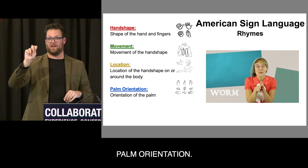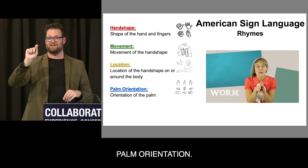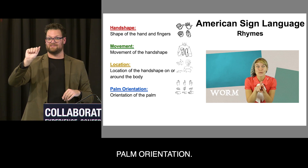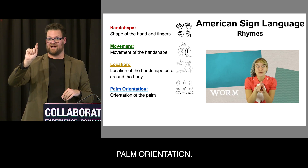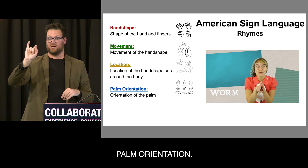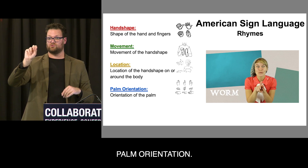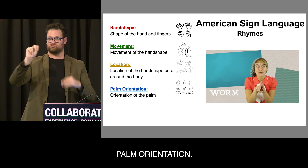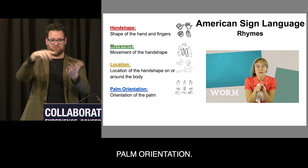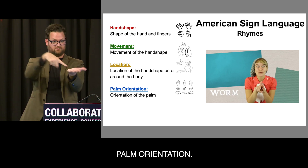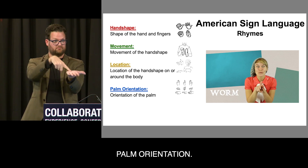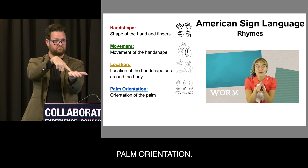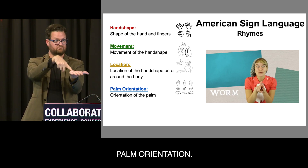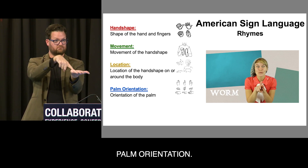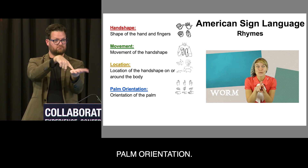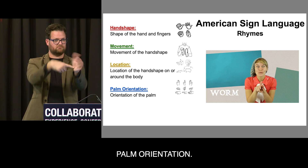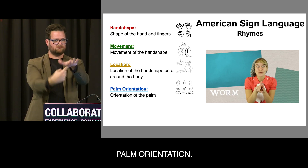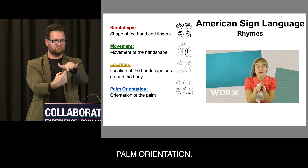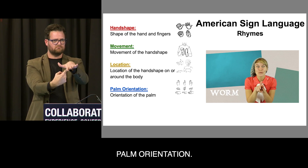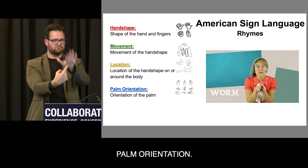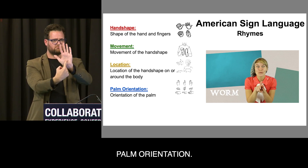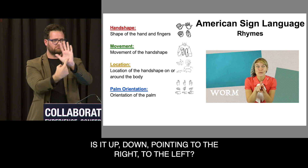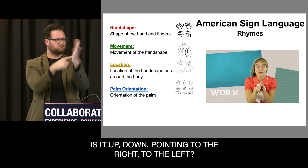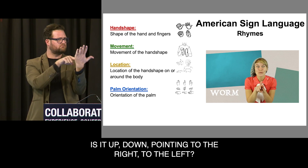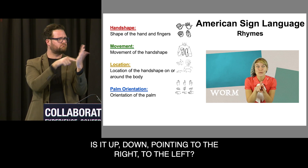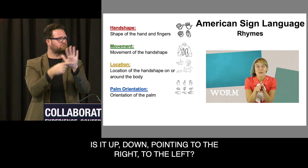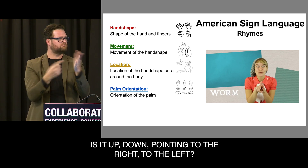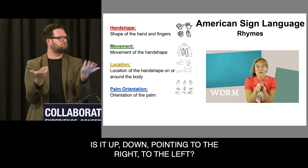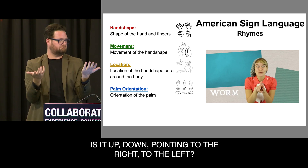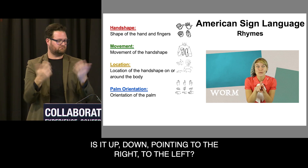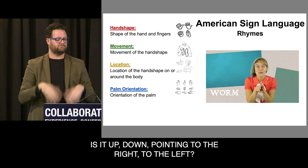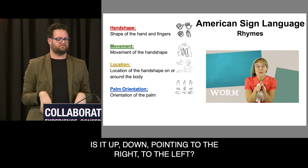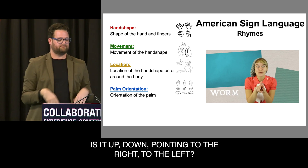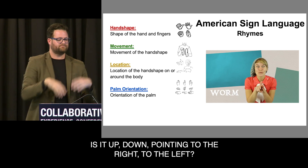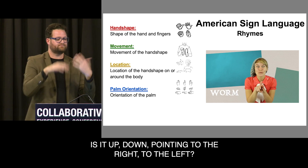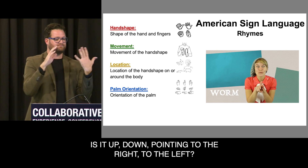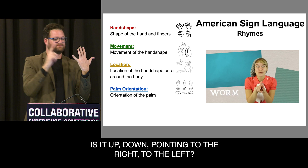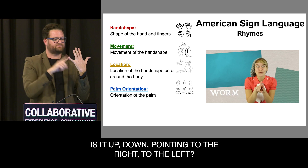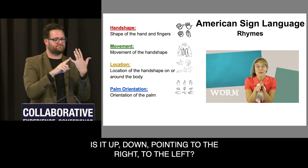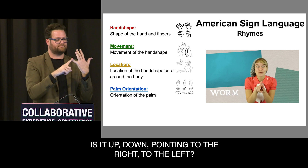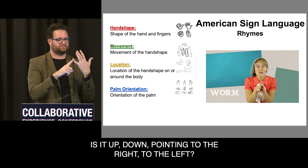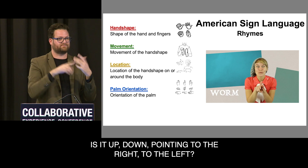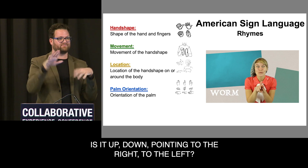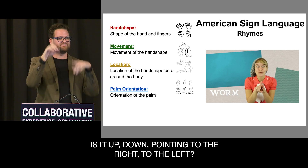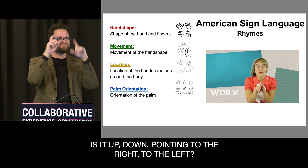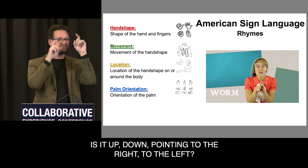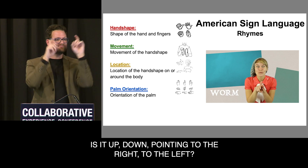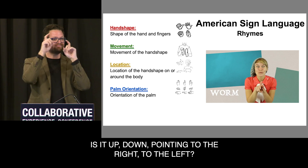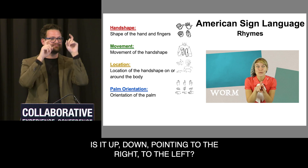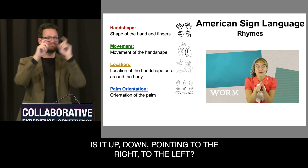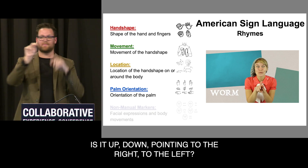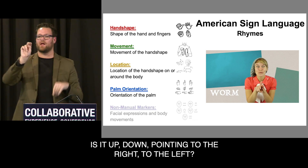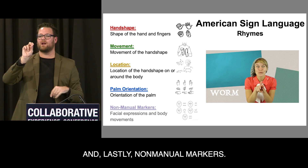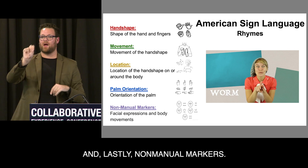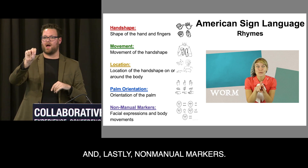Palm orientation. Is it up, down, pointing to the right, to the left? And